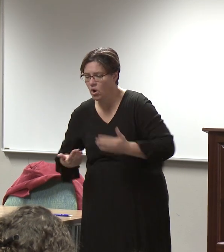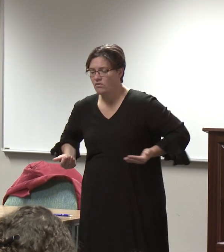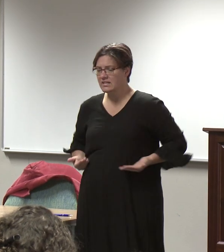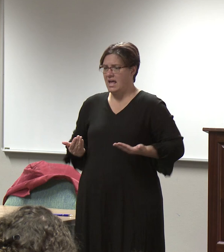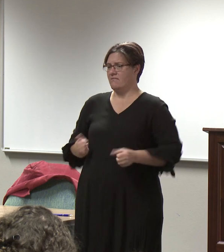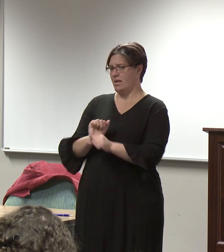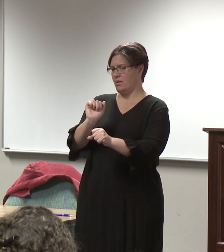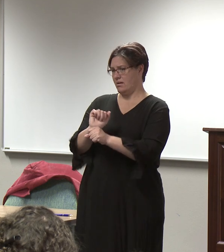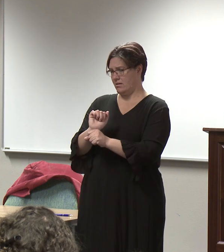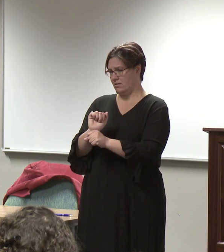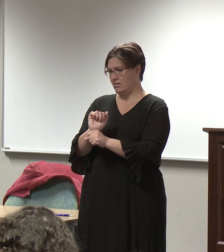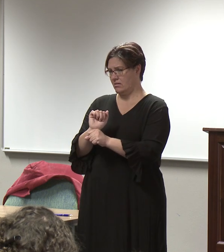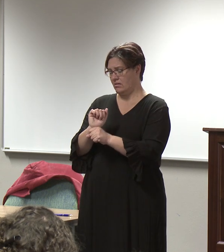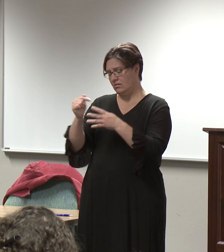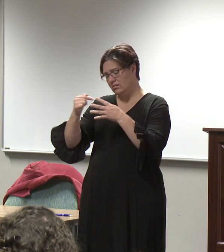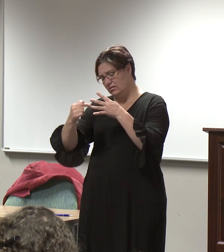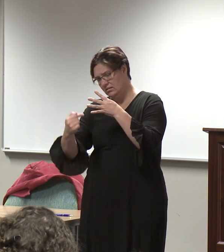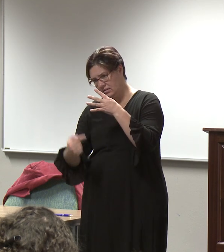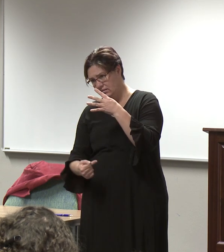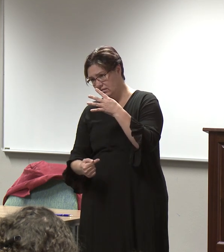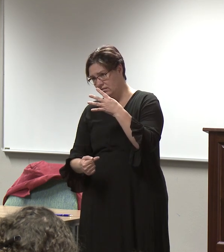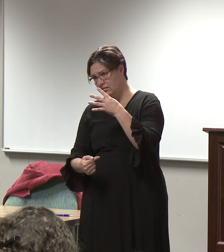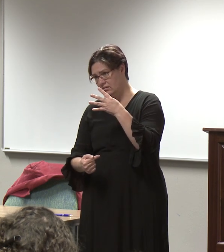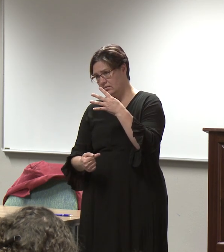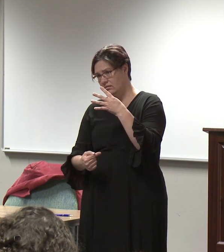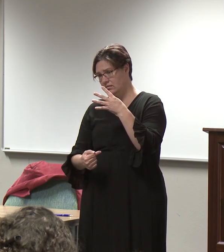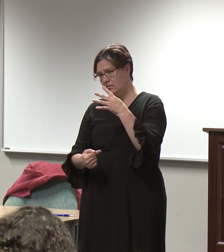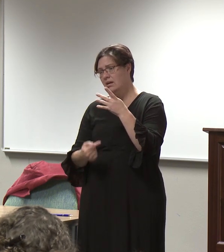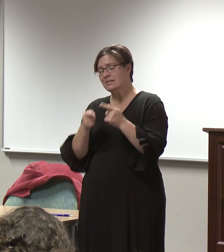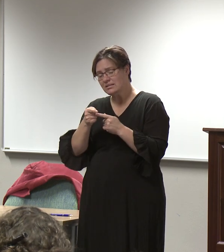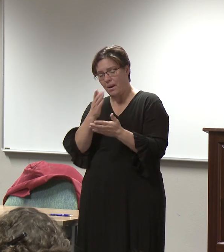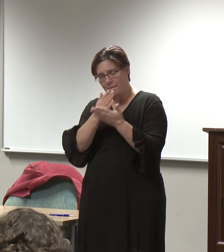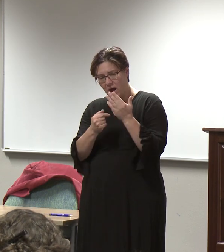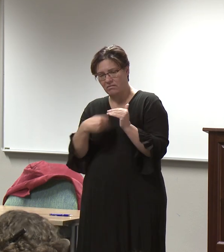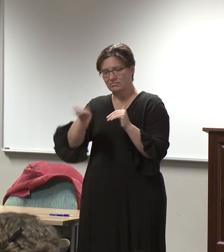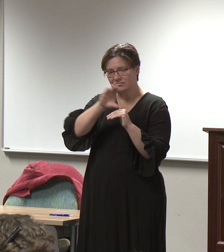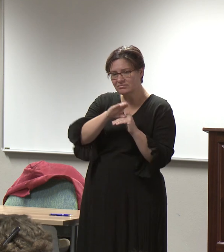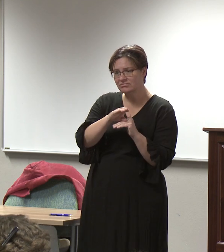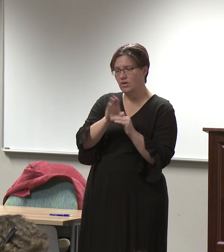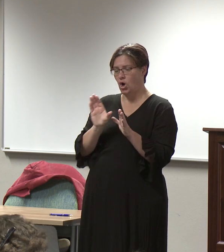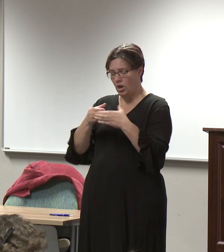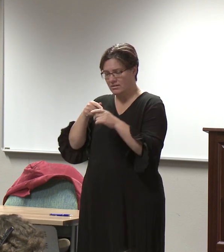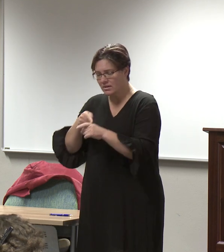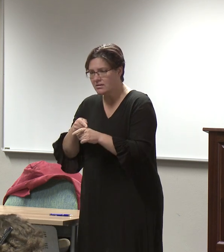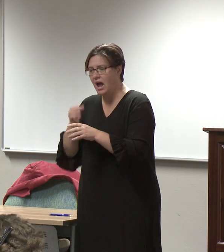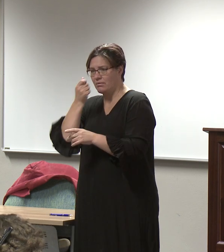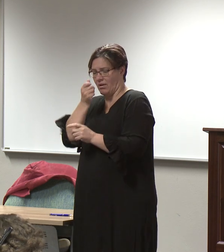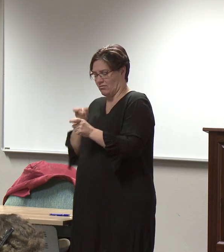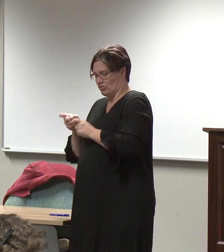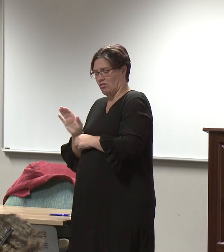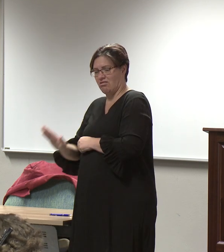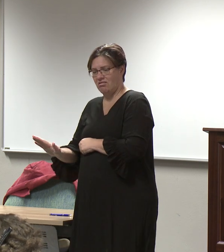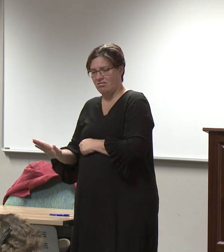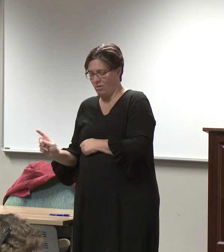labor. All this is this combination of capitalism, colonialism, and patriarchy. And that's